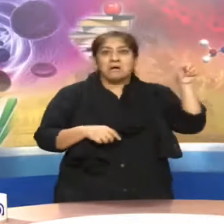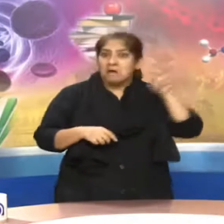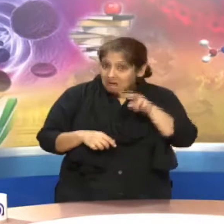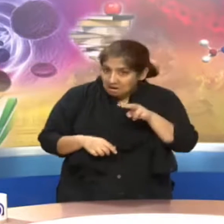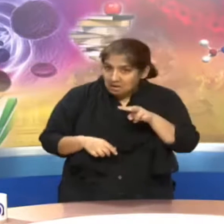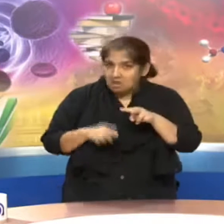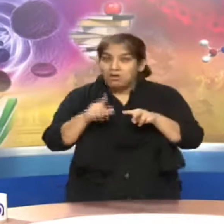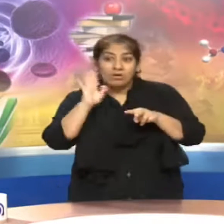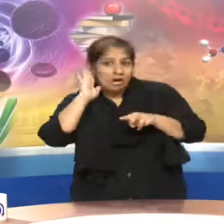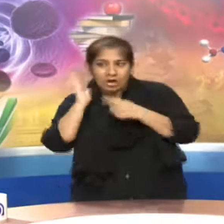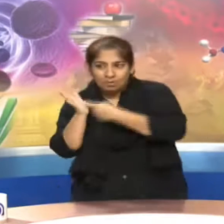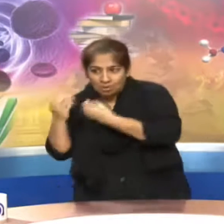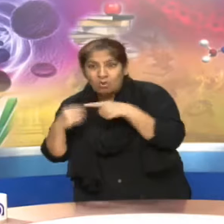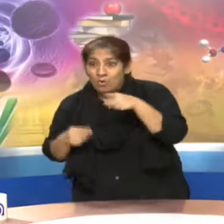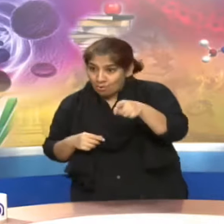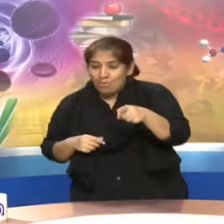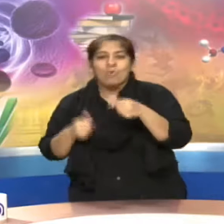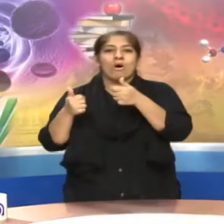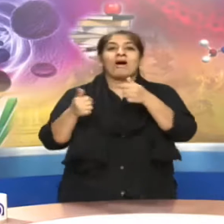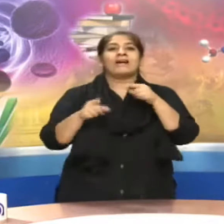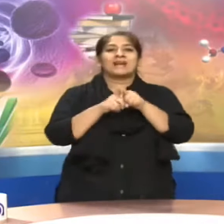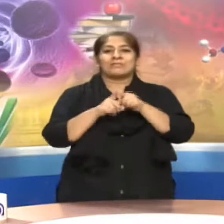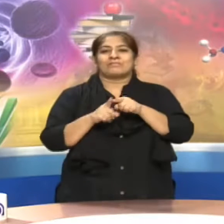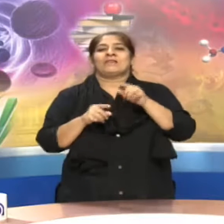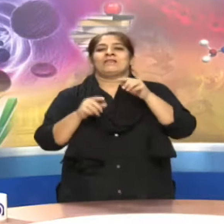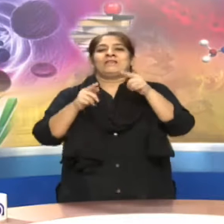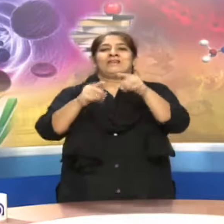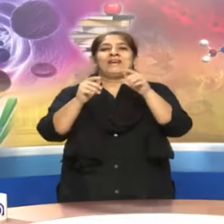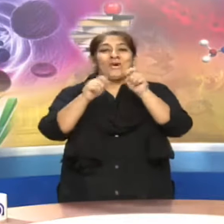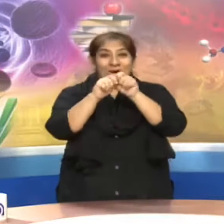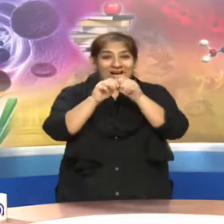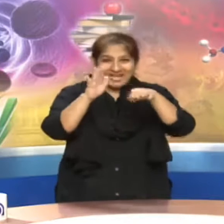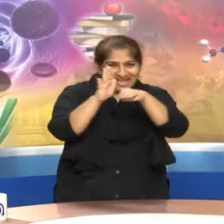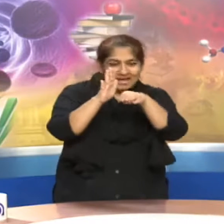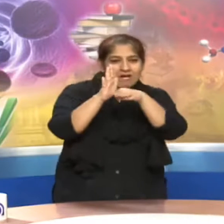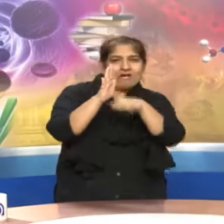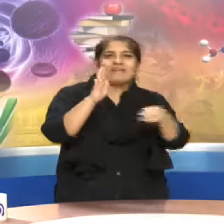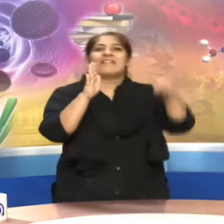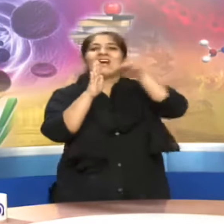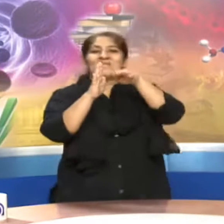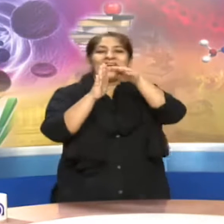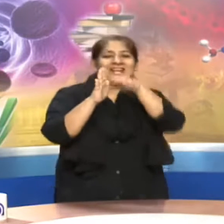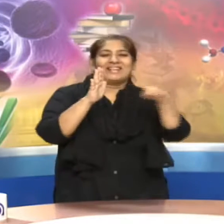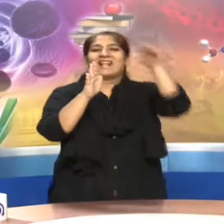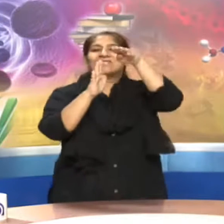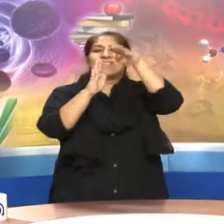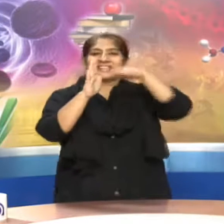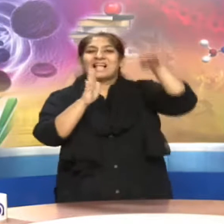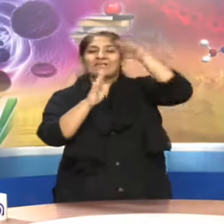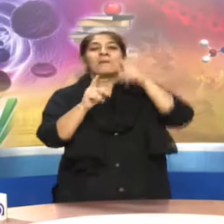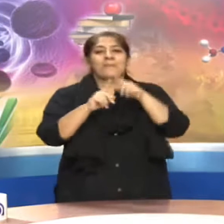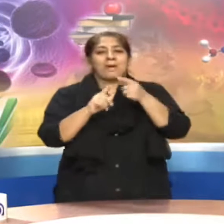incremental motivation in form of money or pay increase should be given